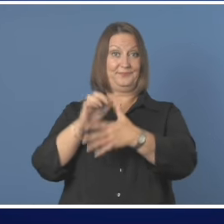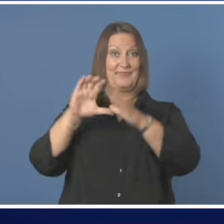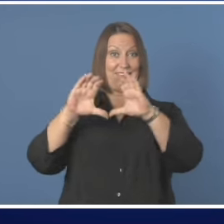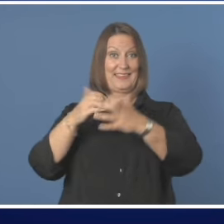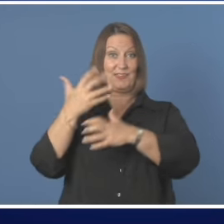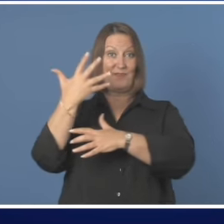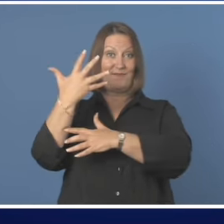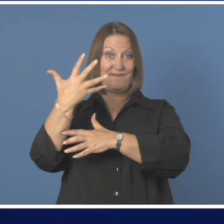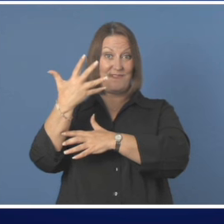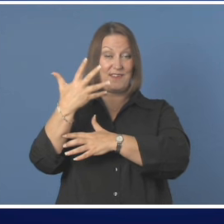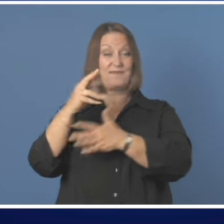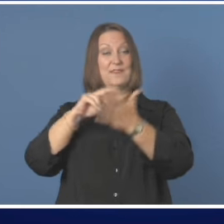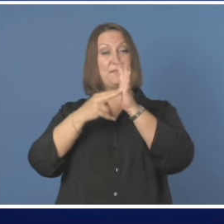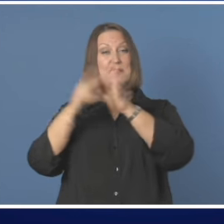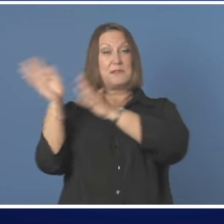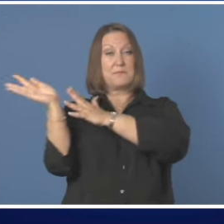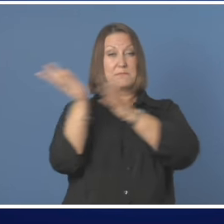Category 5.